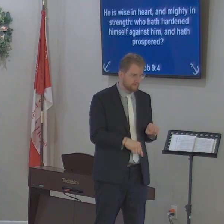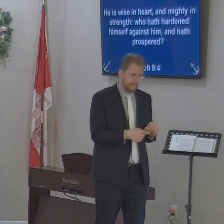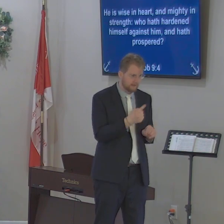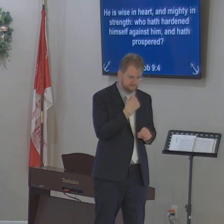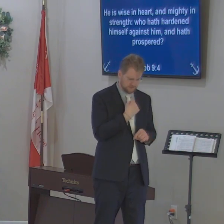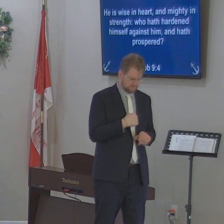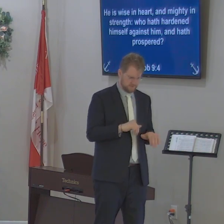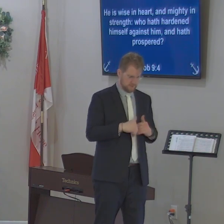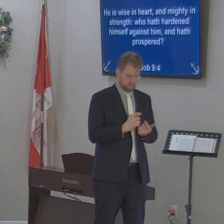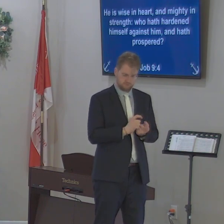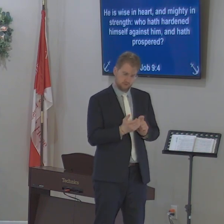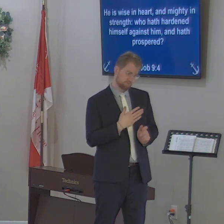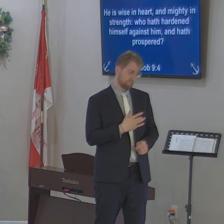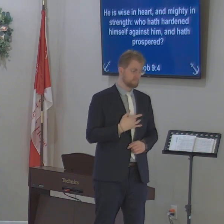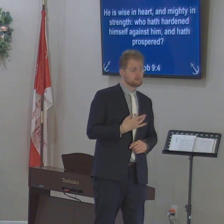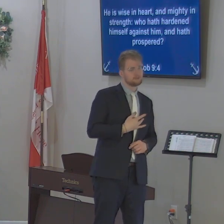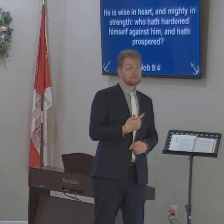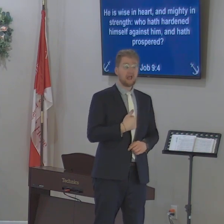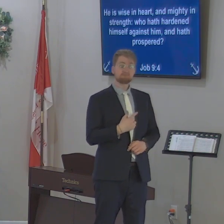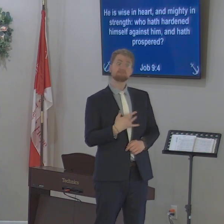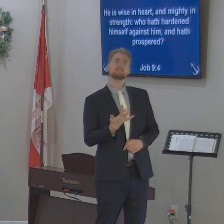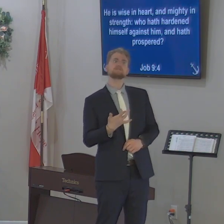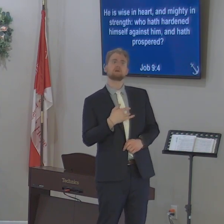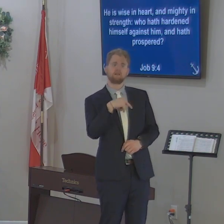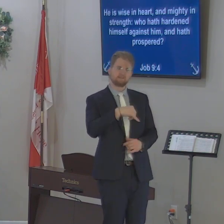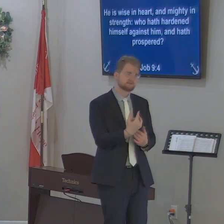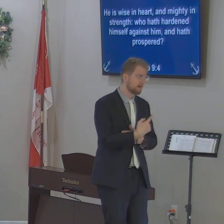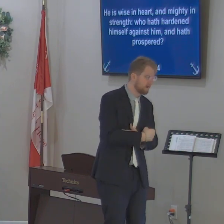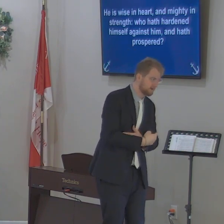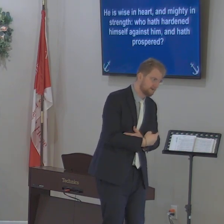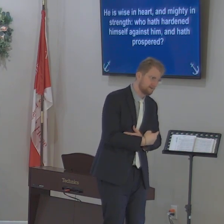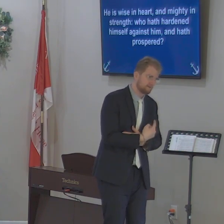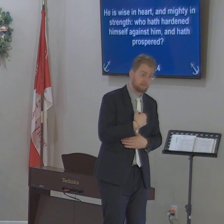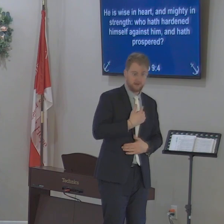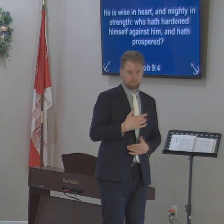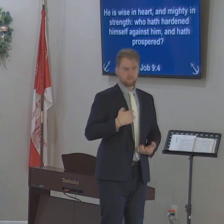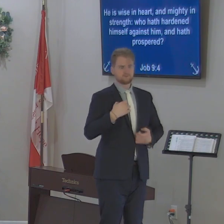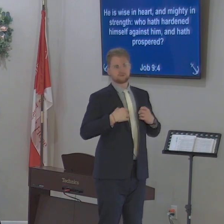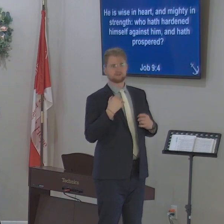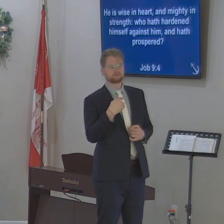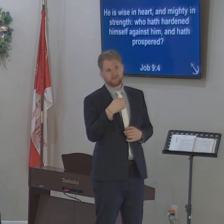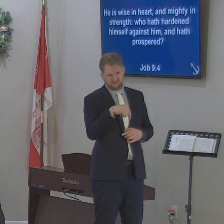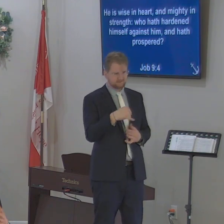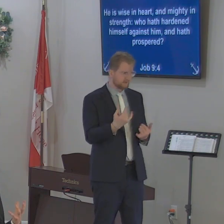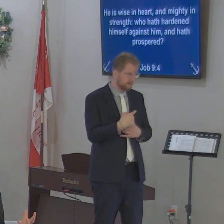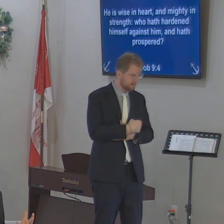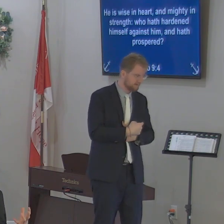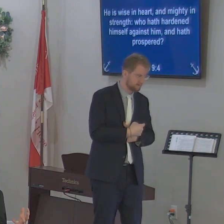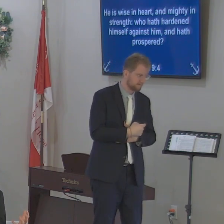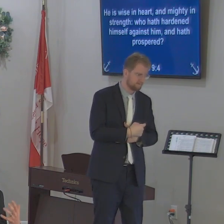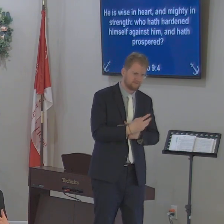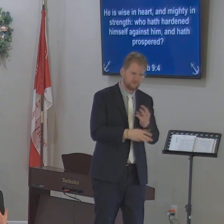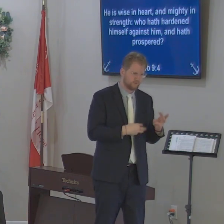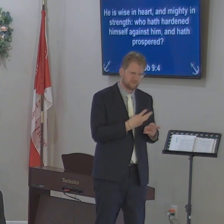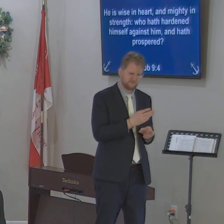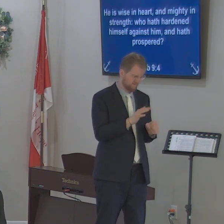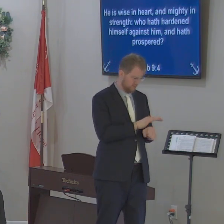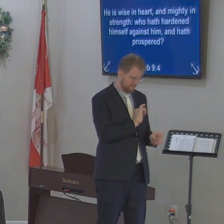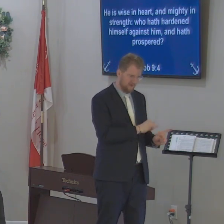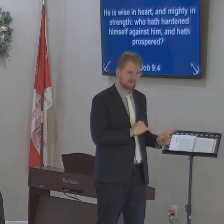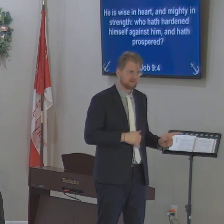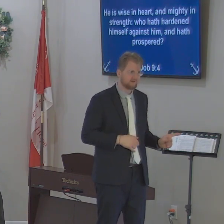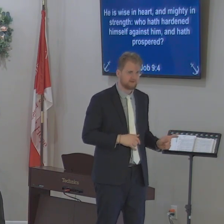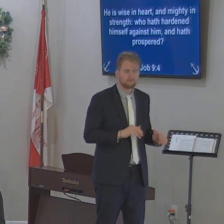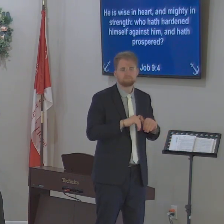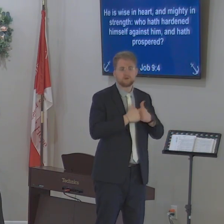feelings and my emotions. The world's full of it. How does God make us know that we're